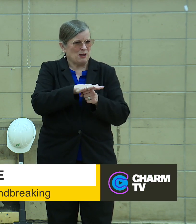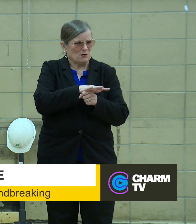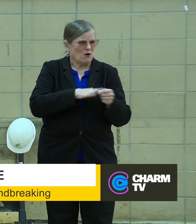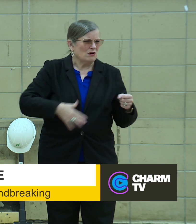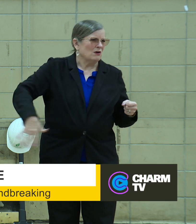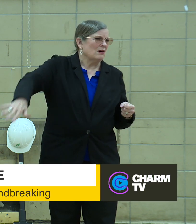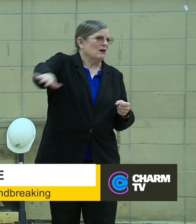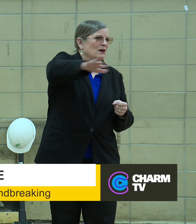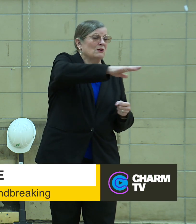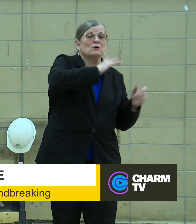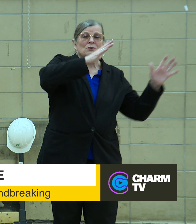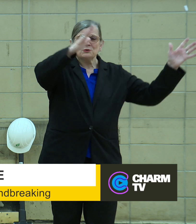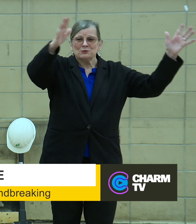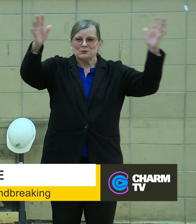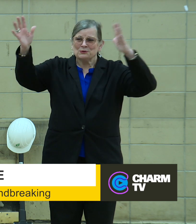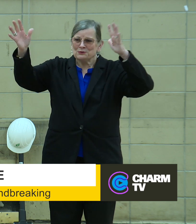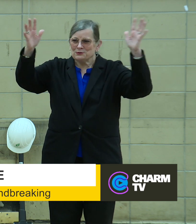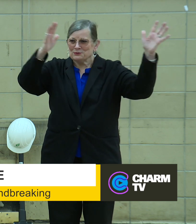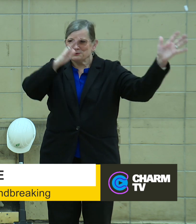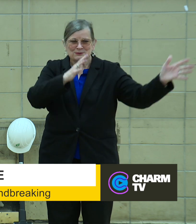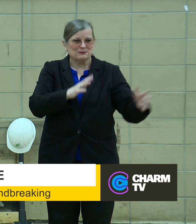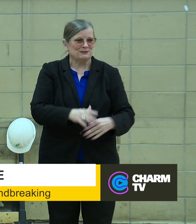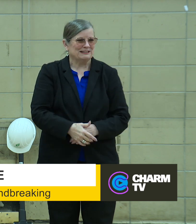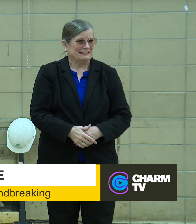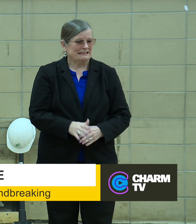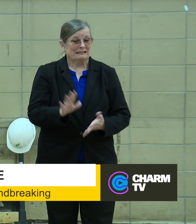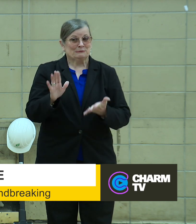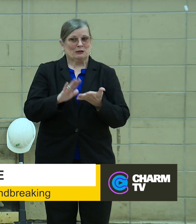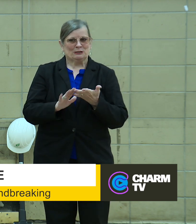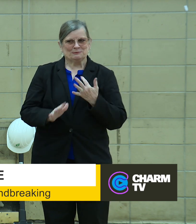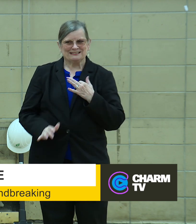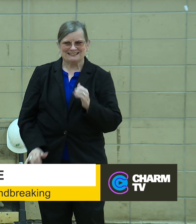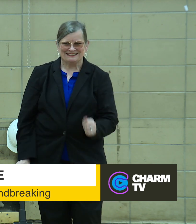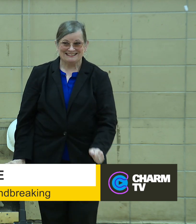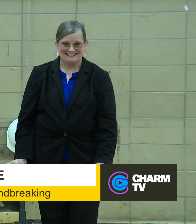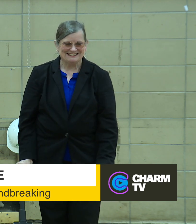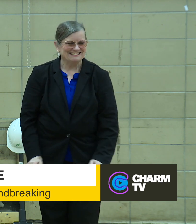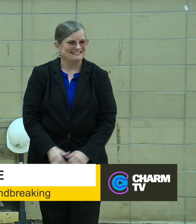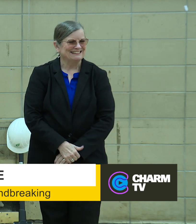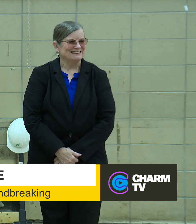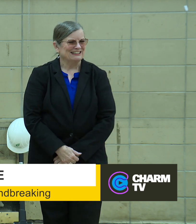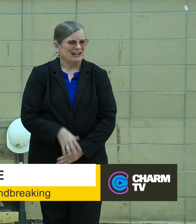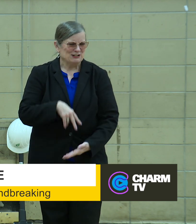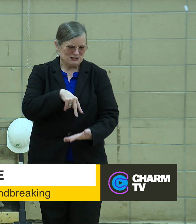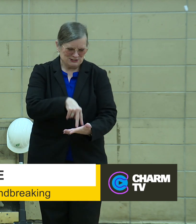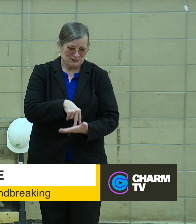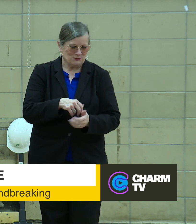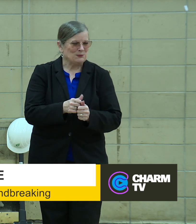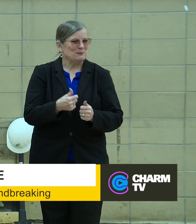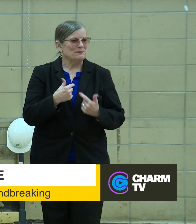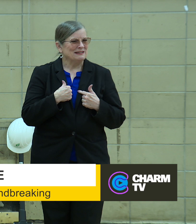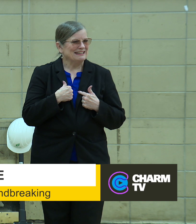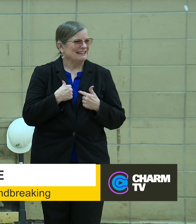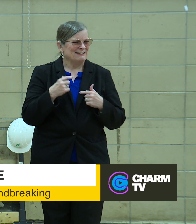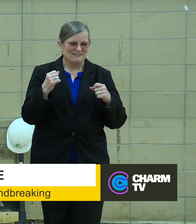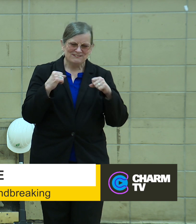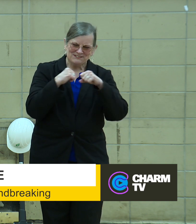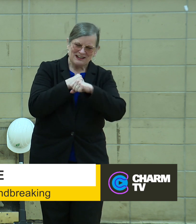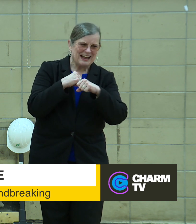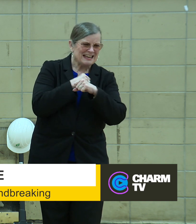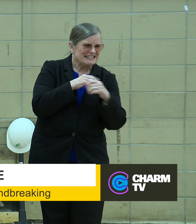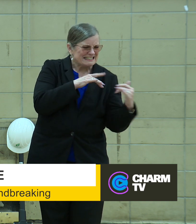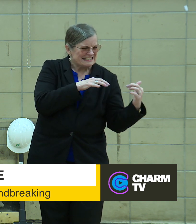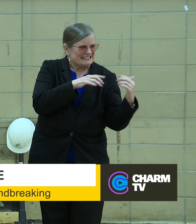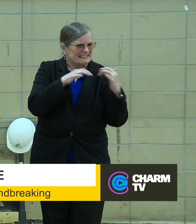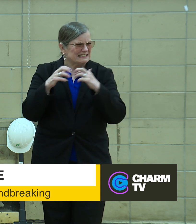whoop! Y'all excuse me. Who stood with me in the fight to get funding for